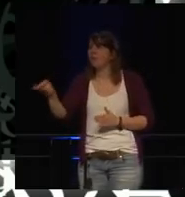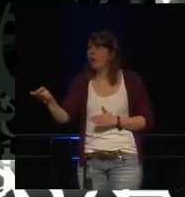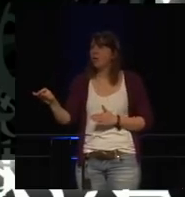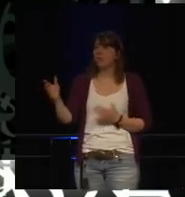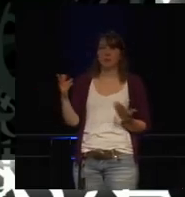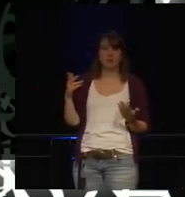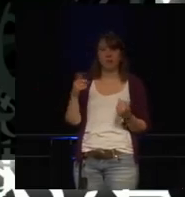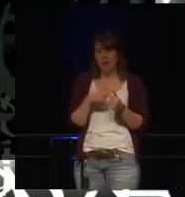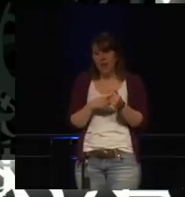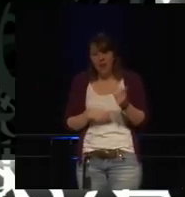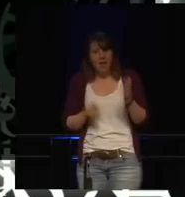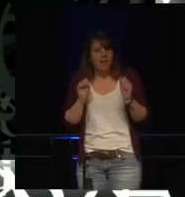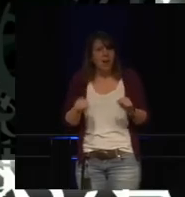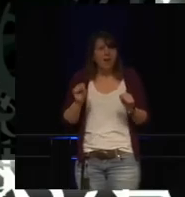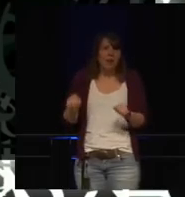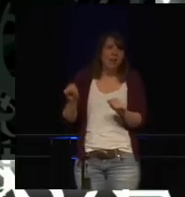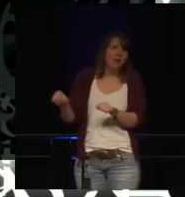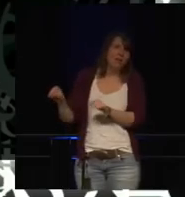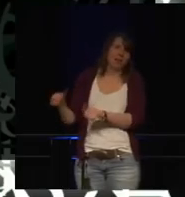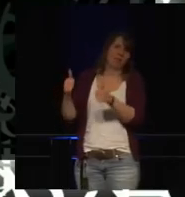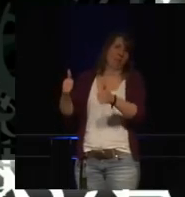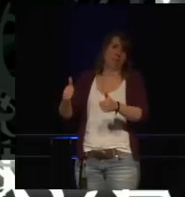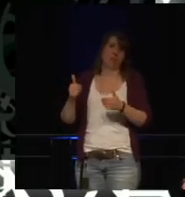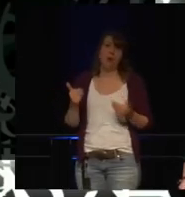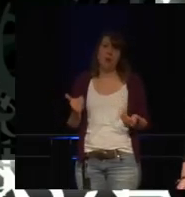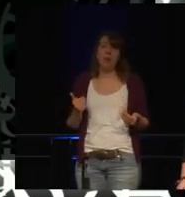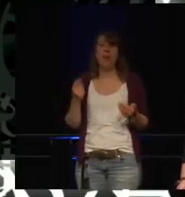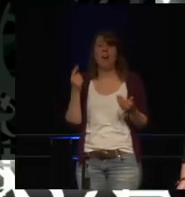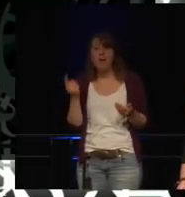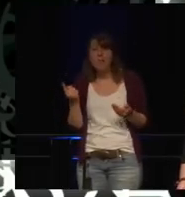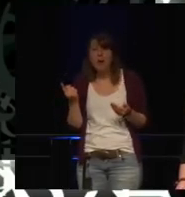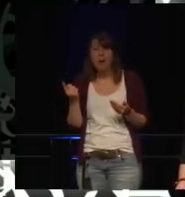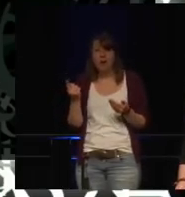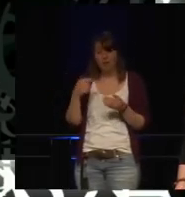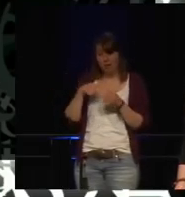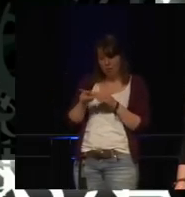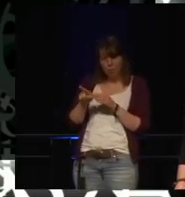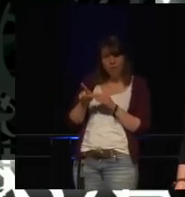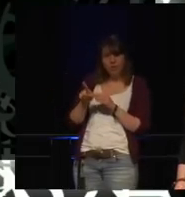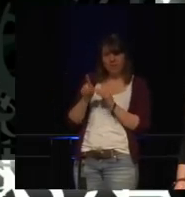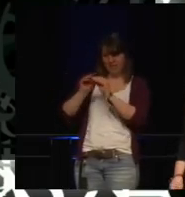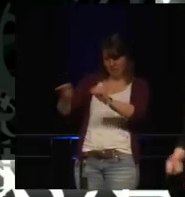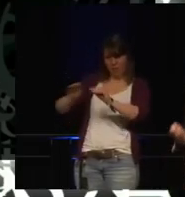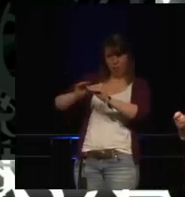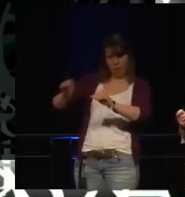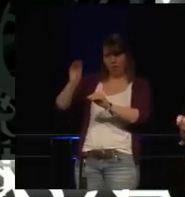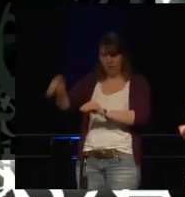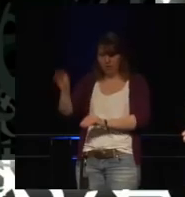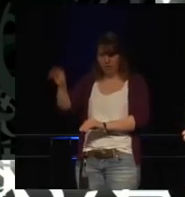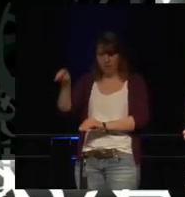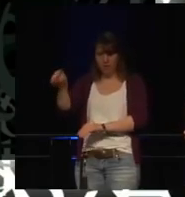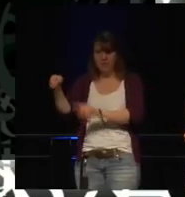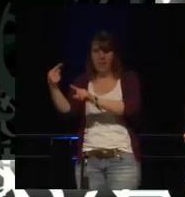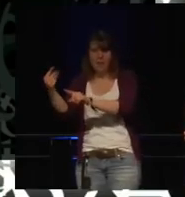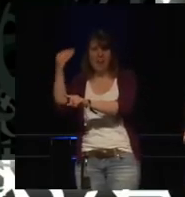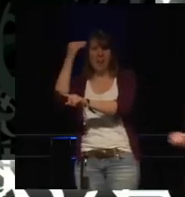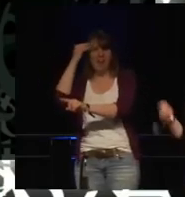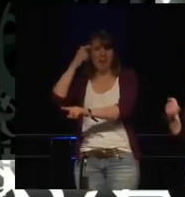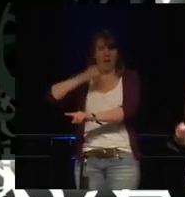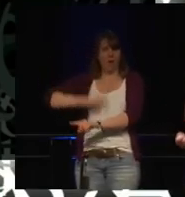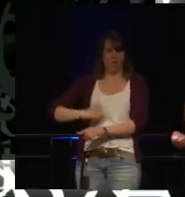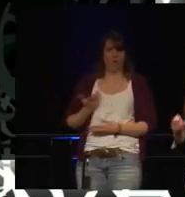the device read your own emails. You can use them to program your lists of what you're going